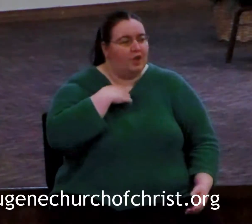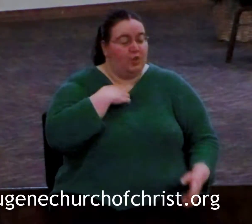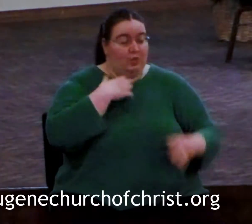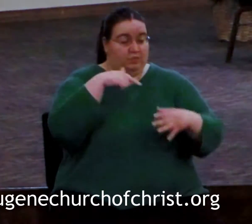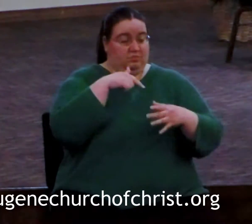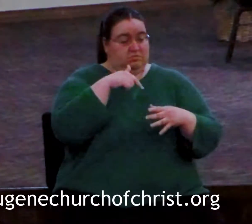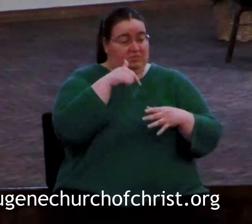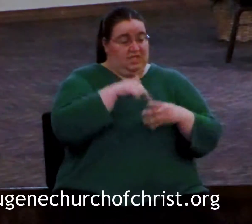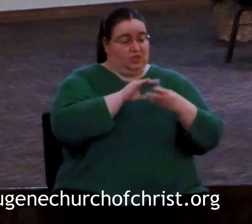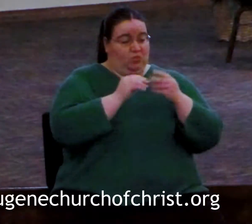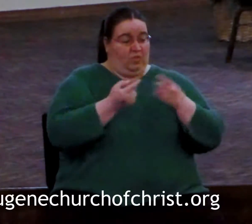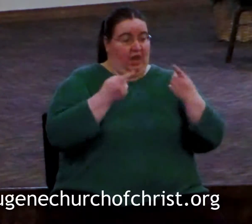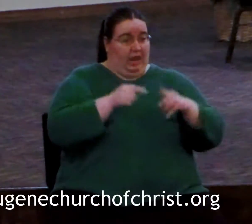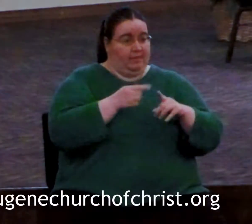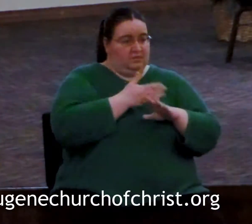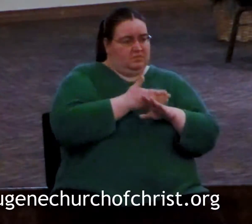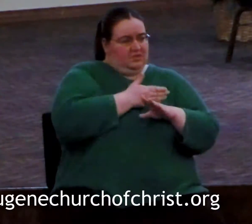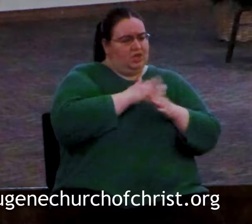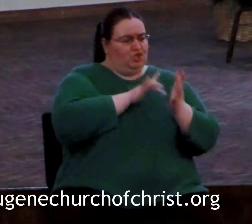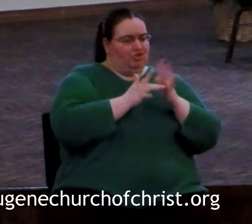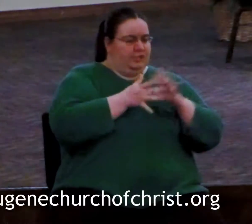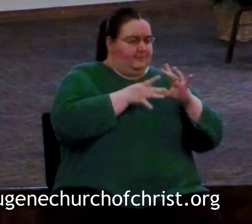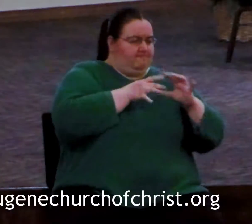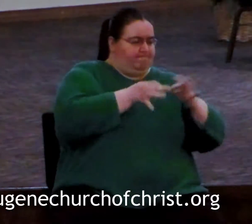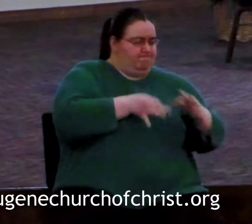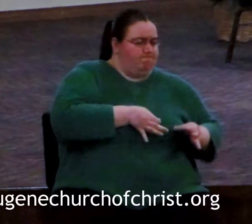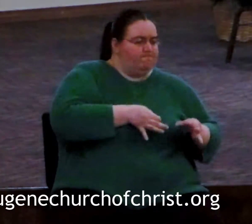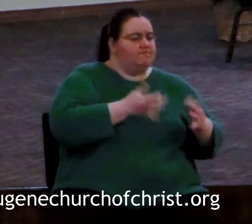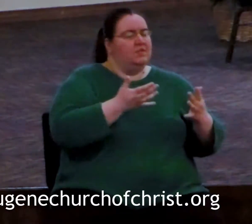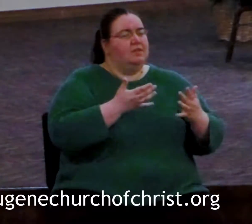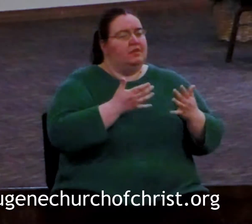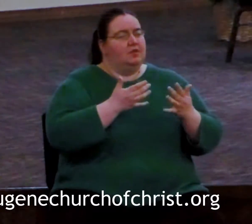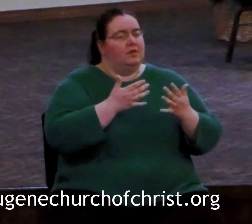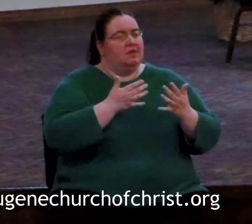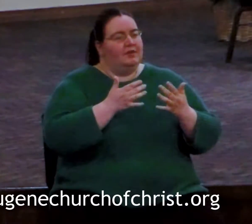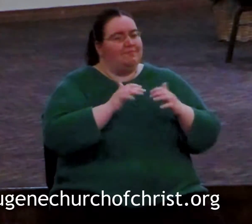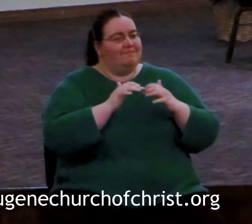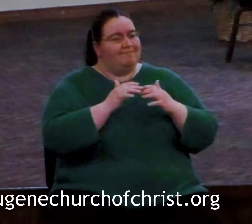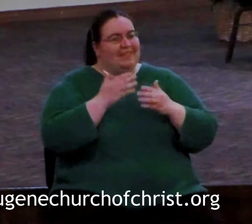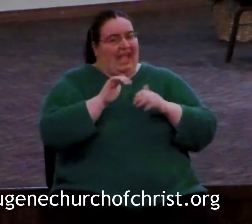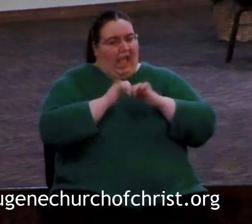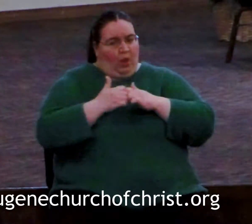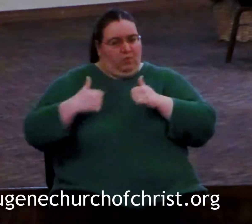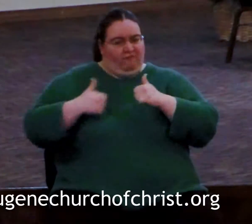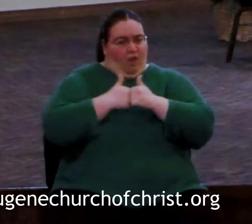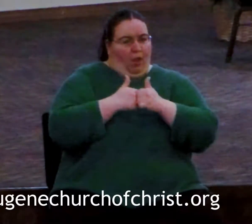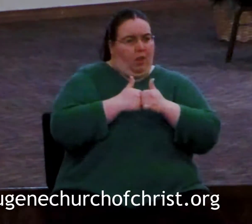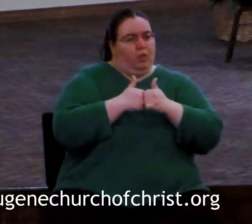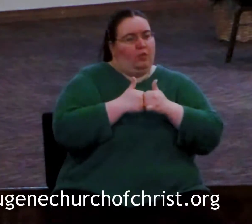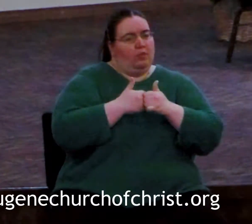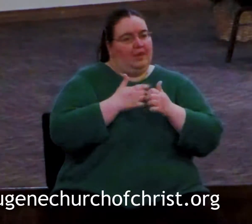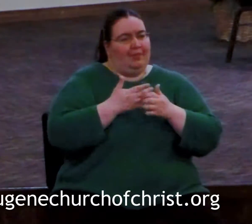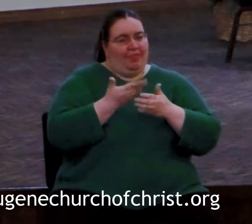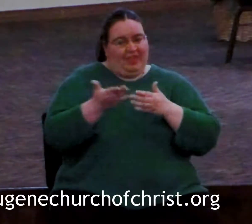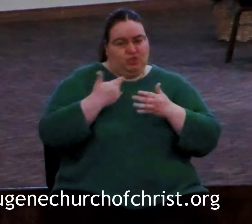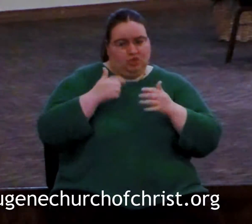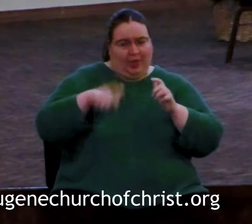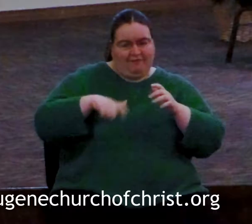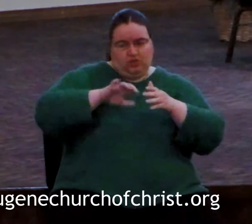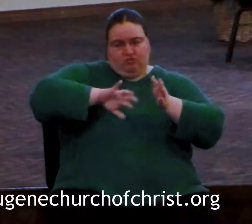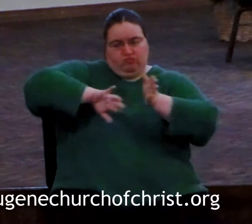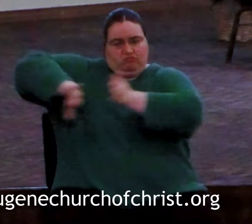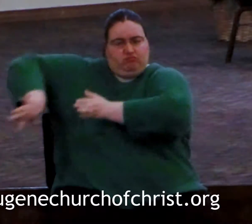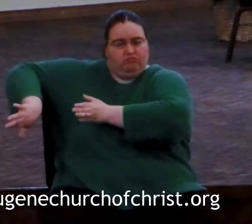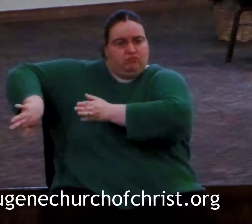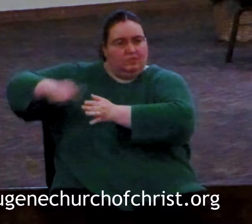him, and then they find themselves on this boat. I am not a deep water kind of guy.